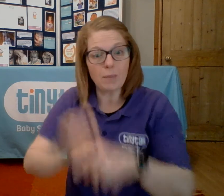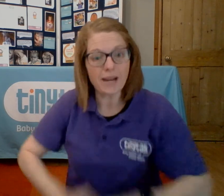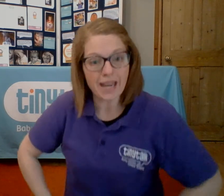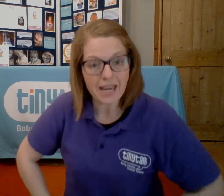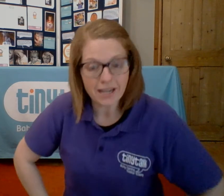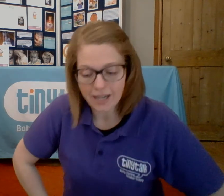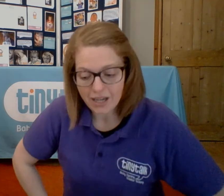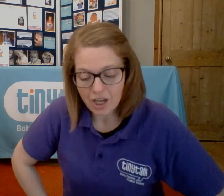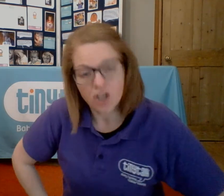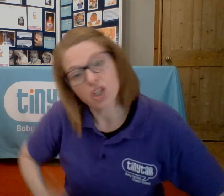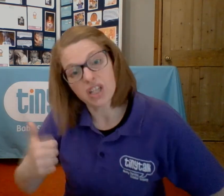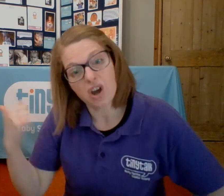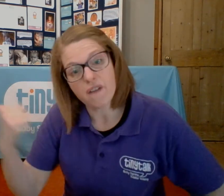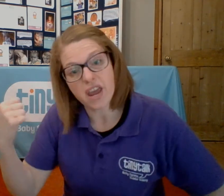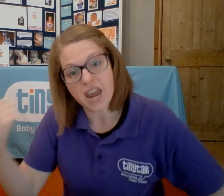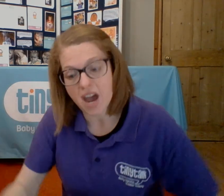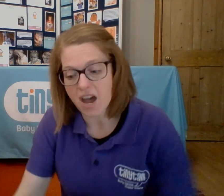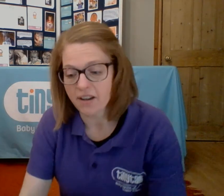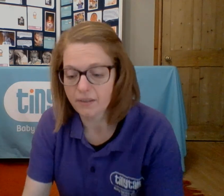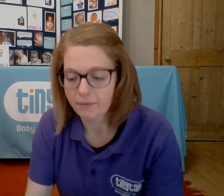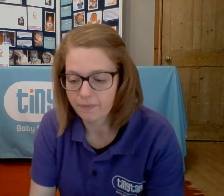monkey. She's over here.